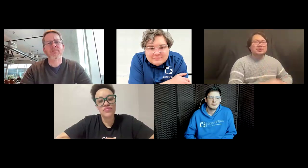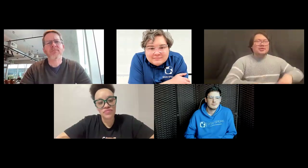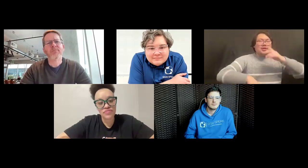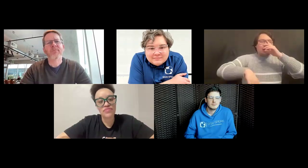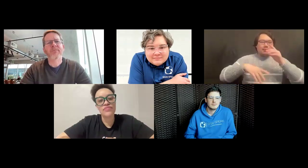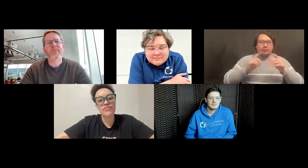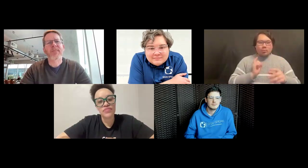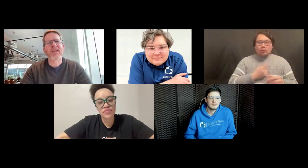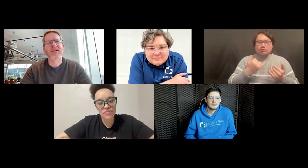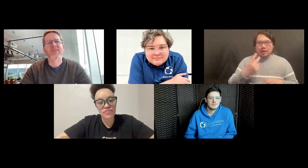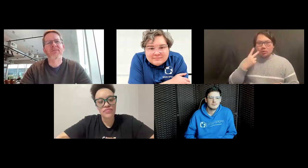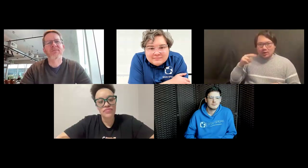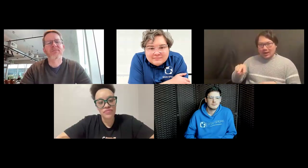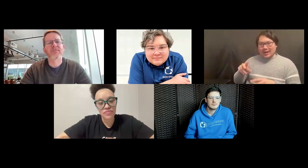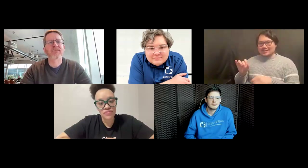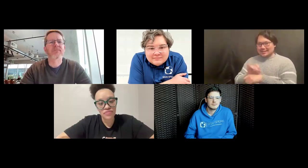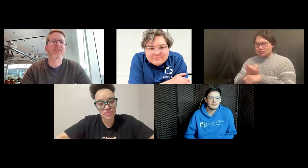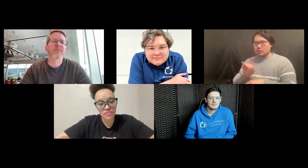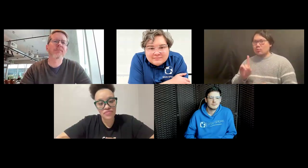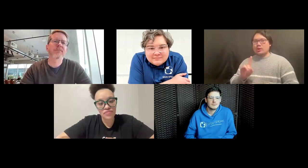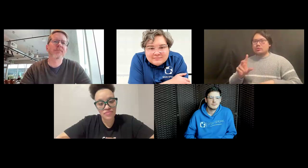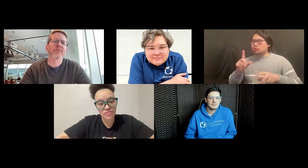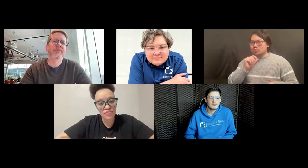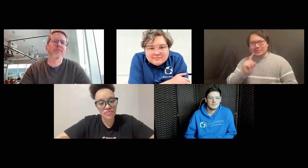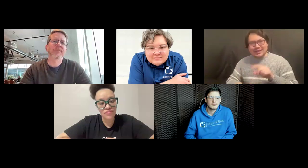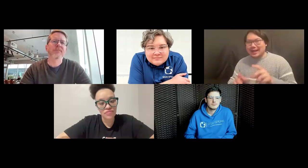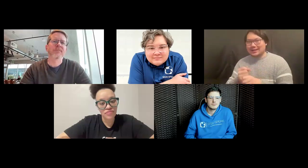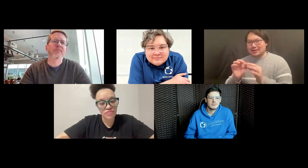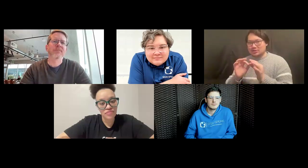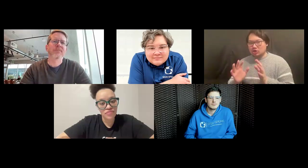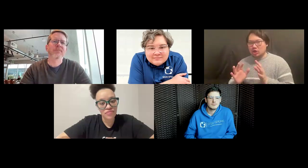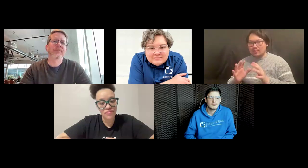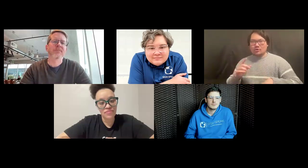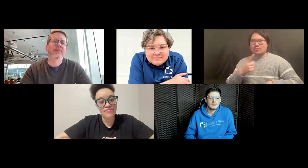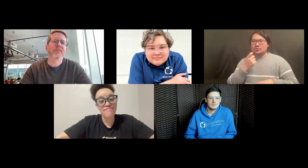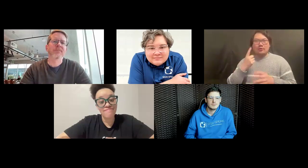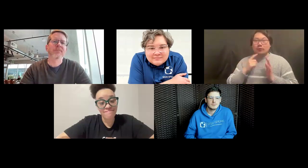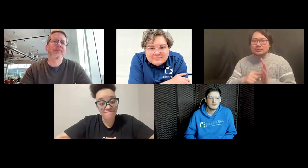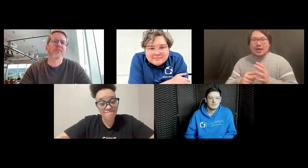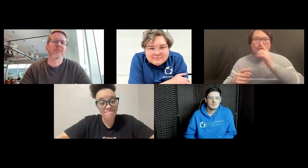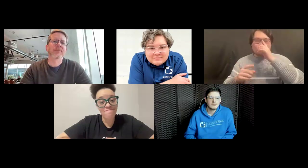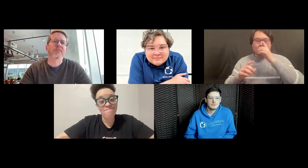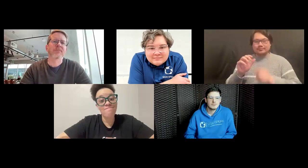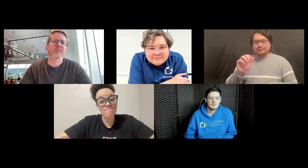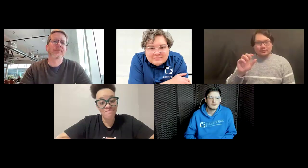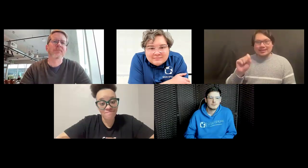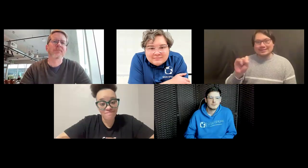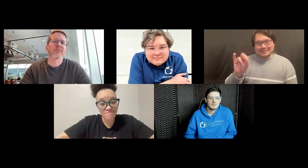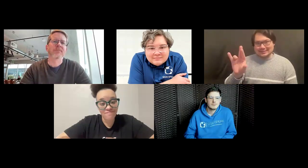the interpreters were fine or whatnot. But when we're looking at an internship, maybe where someone isn't able to get an interpreter, for